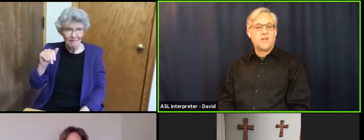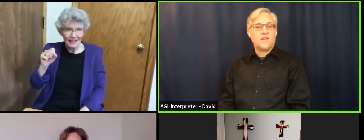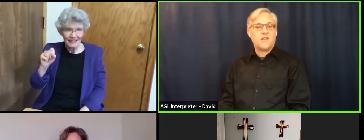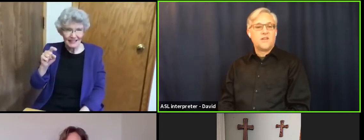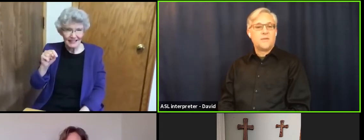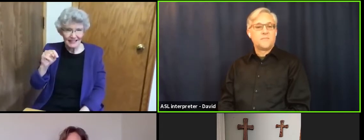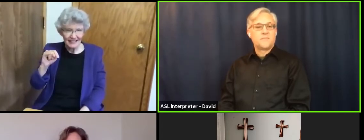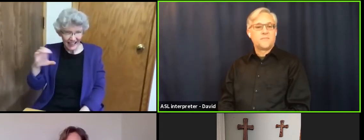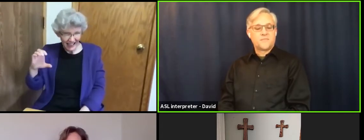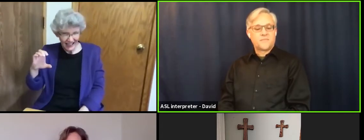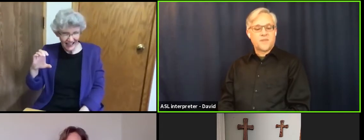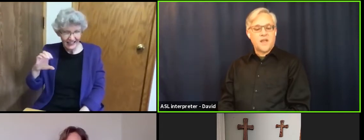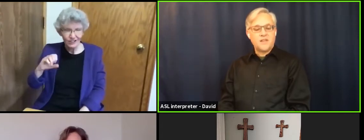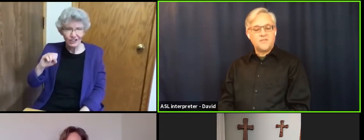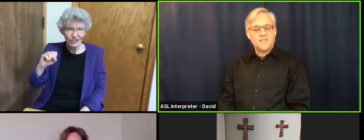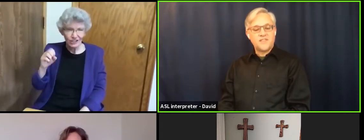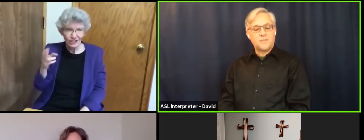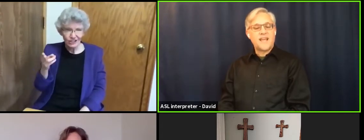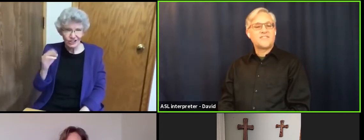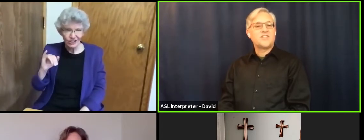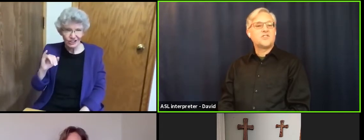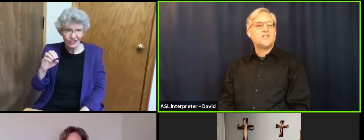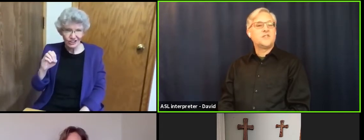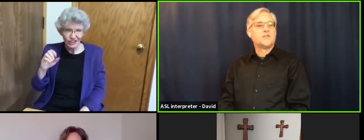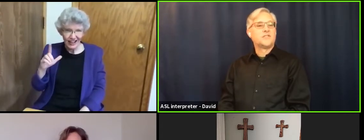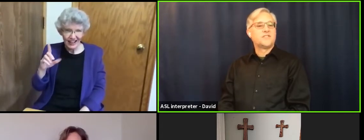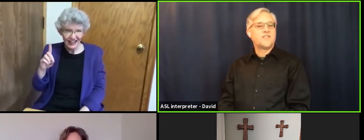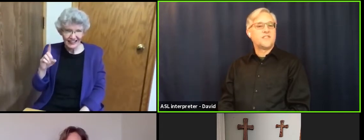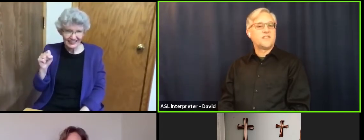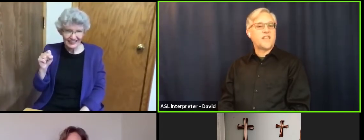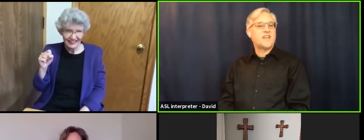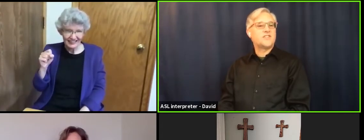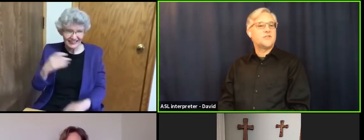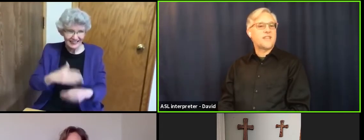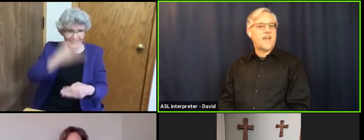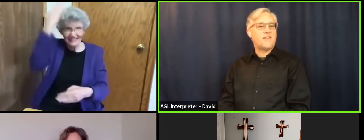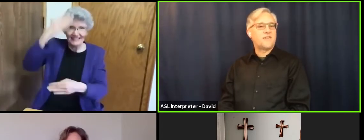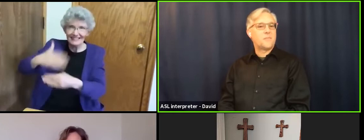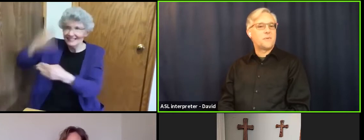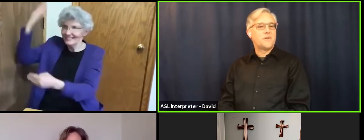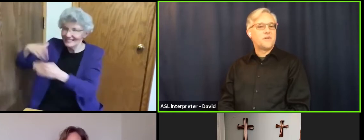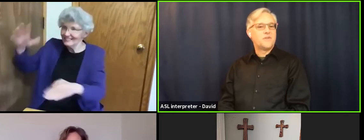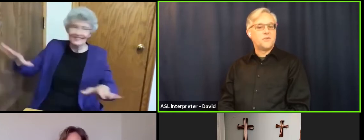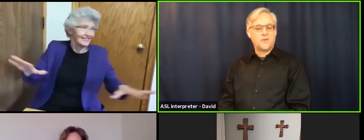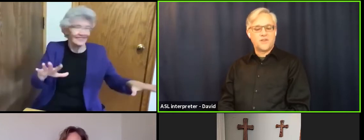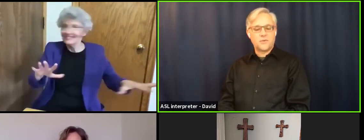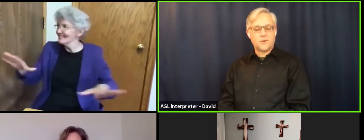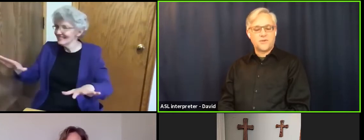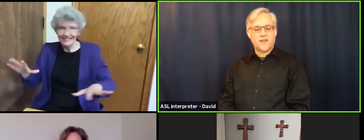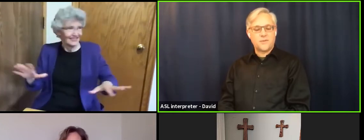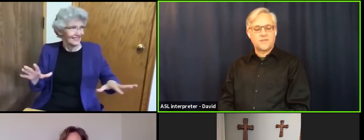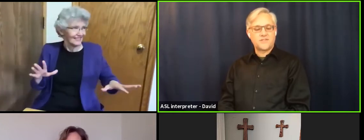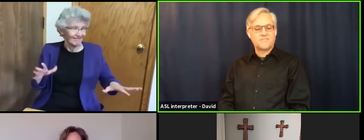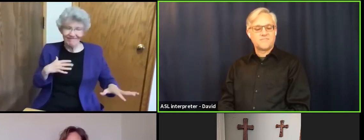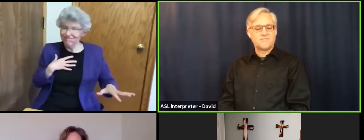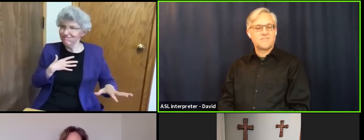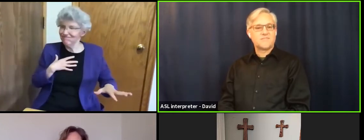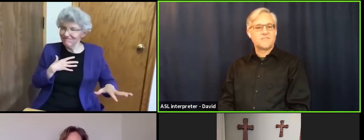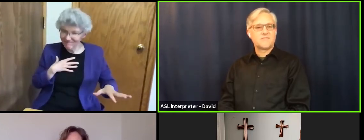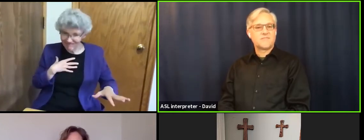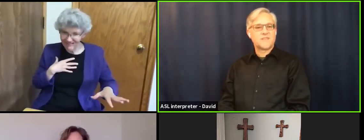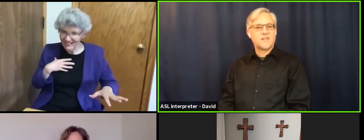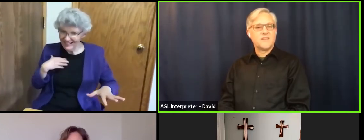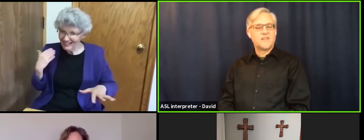store, and you've seen the plastic shields that the cashiers have up due to the coronavirus.